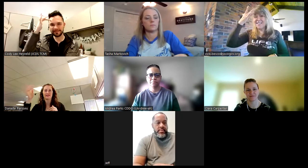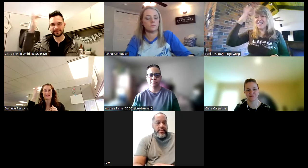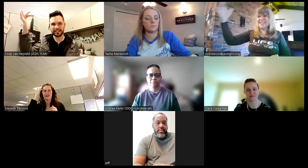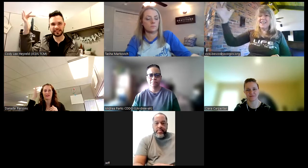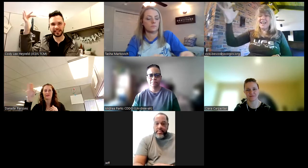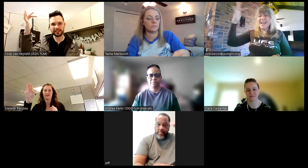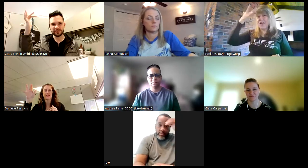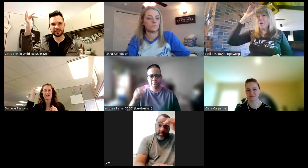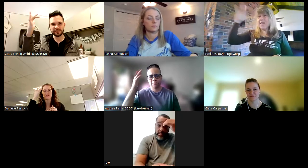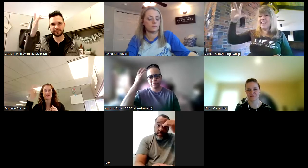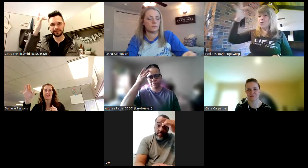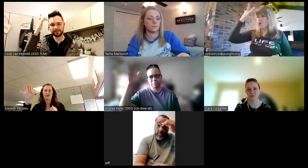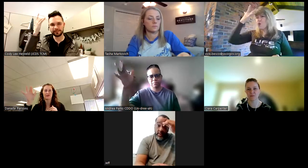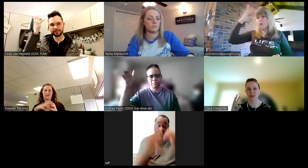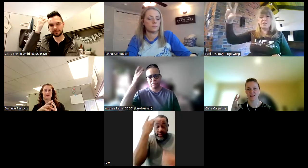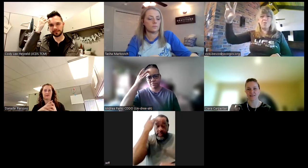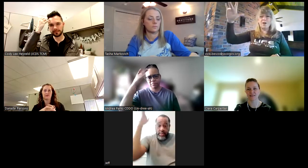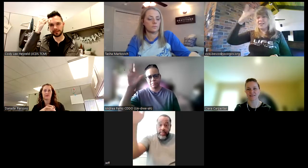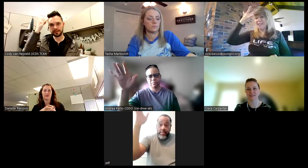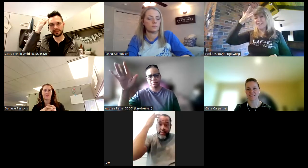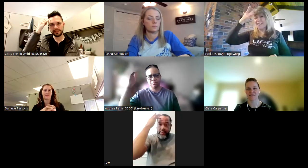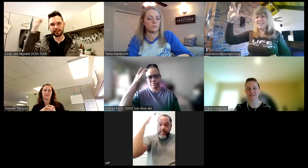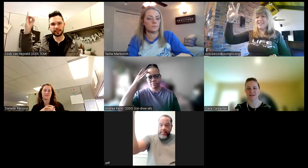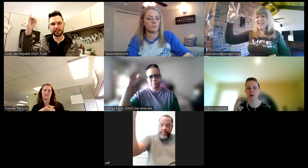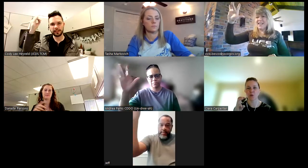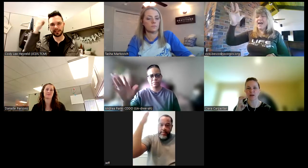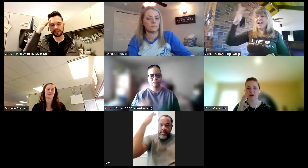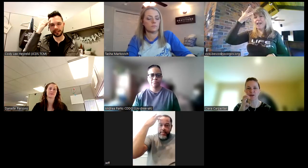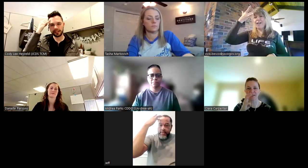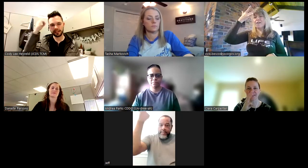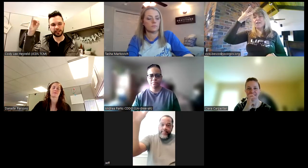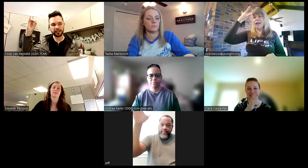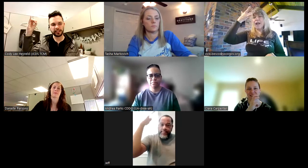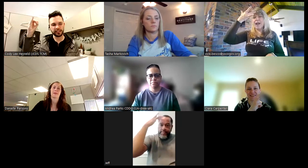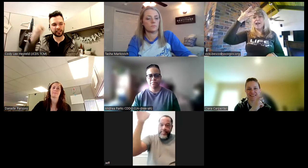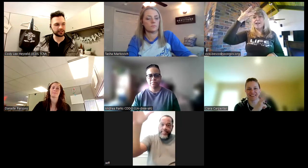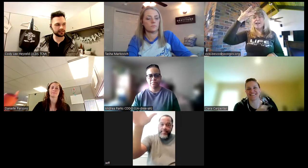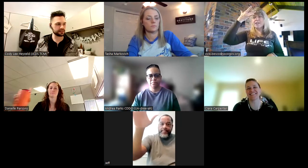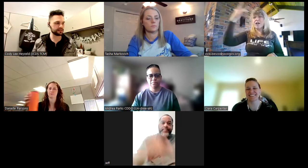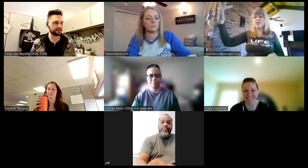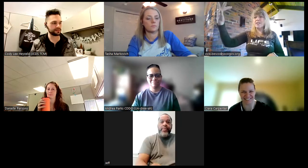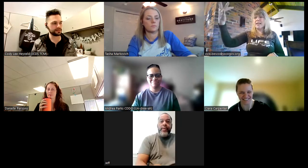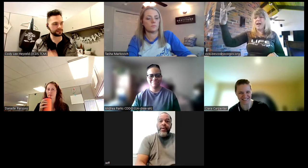intelligent. Like, ooh, smart. Weird. And it's not just